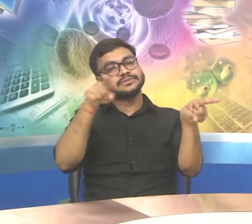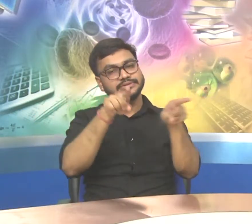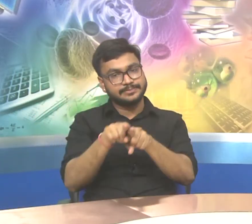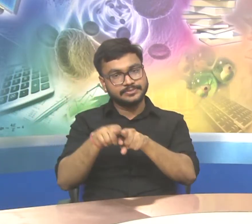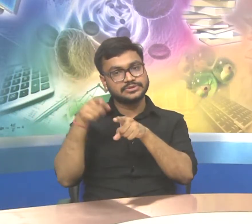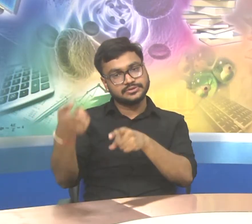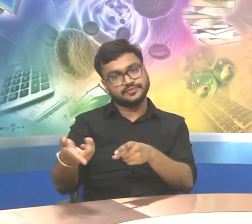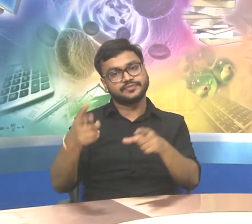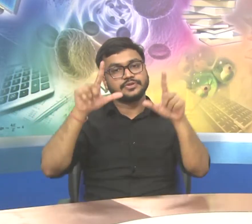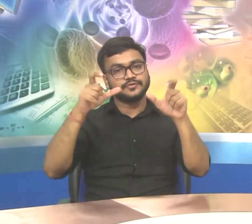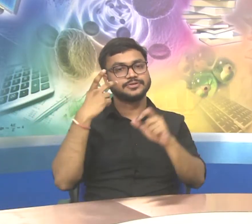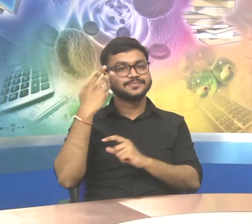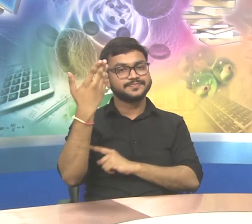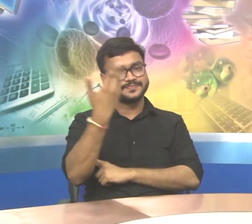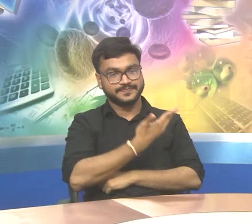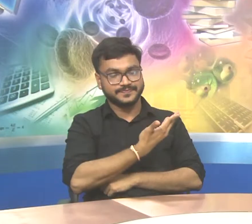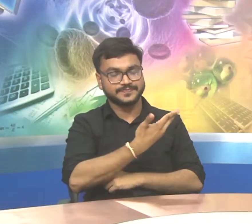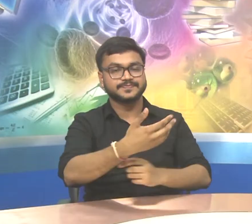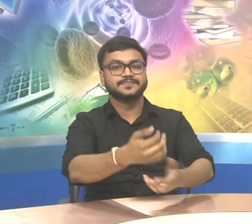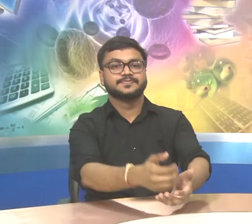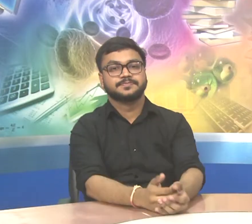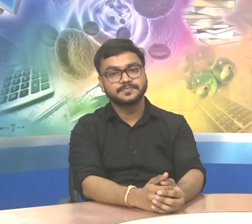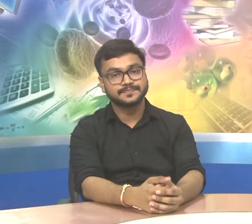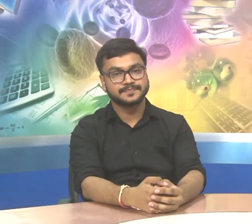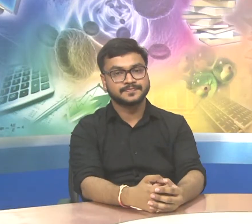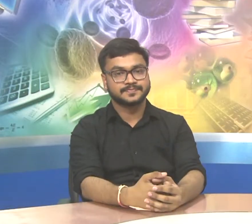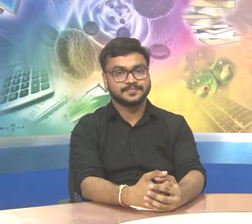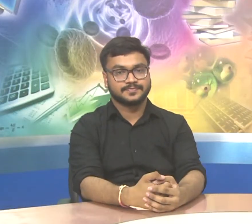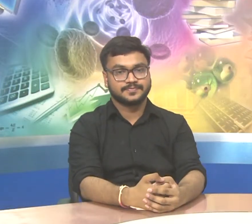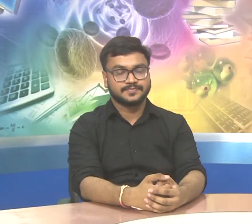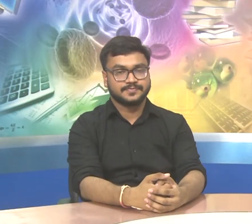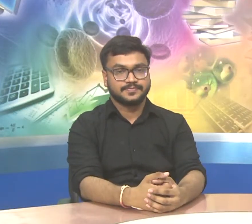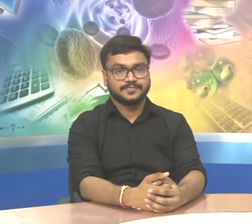the chemical reaction between the gases and lightning.